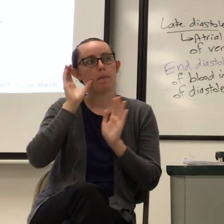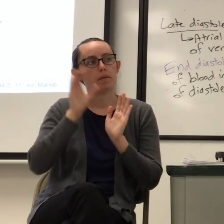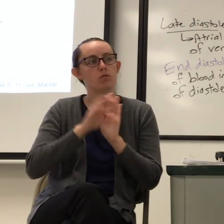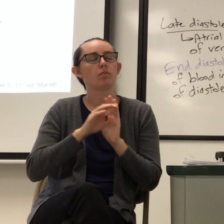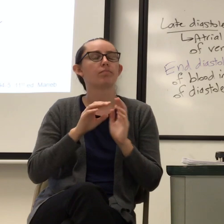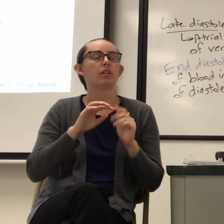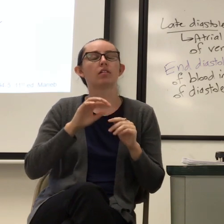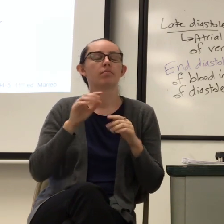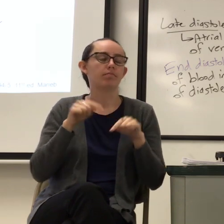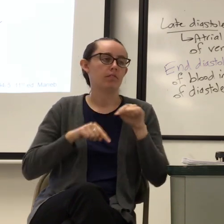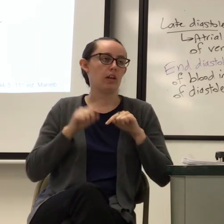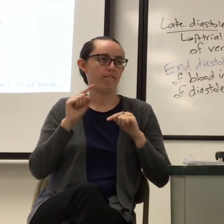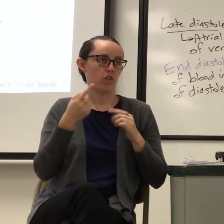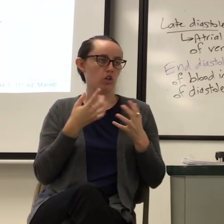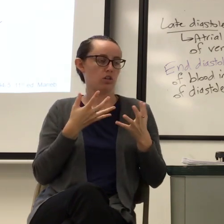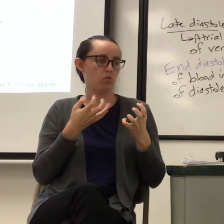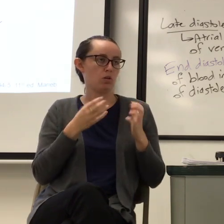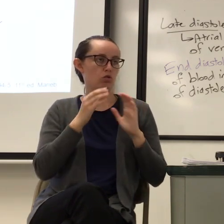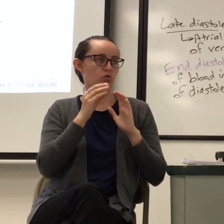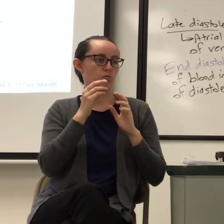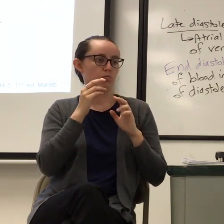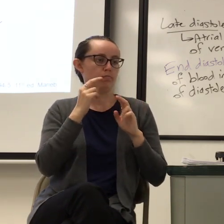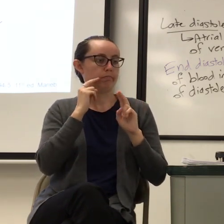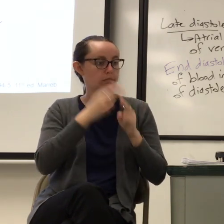it first. I'm going to erase the notes here.